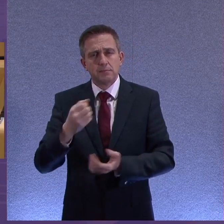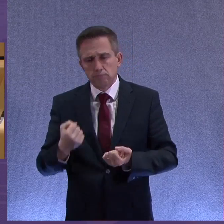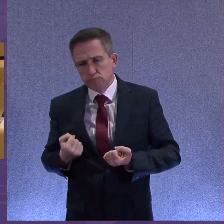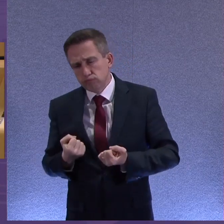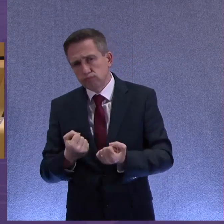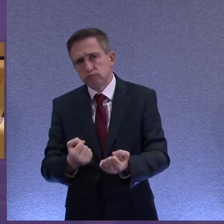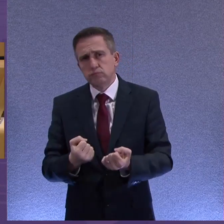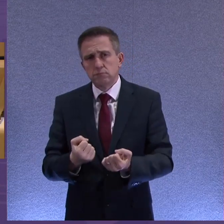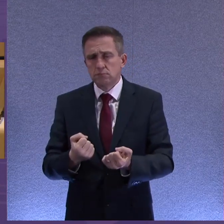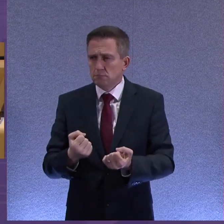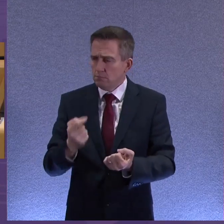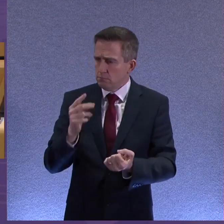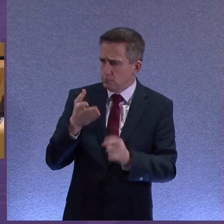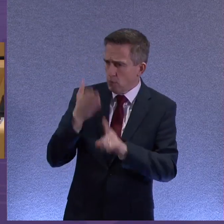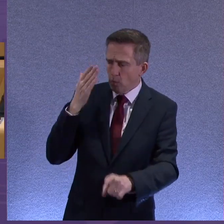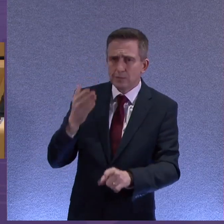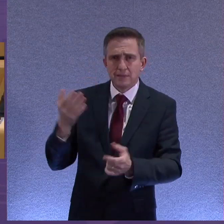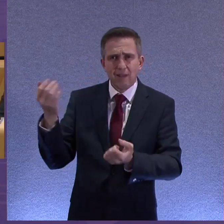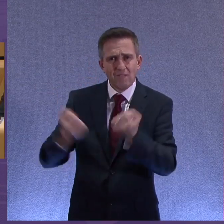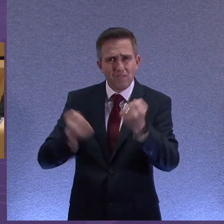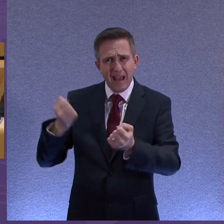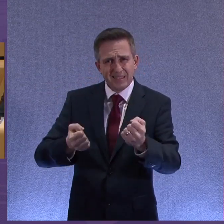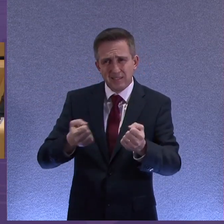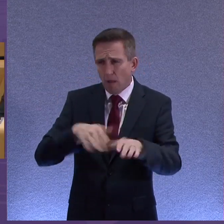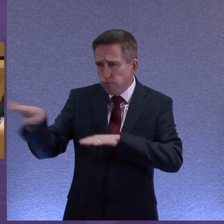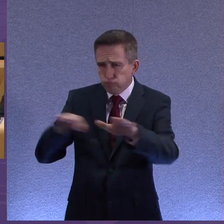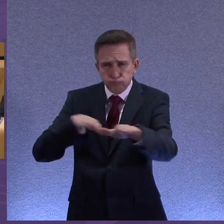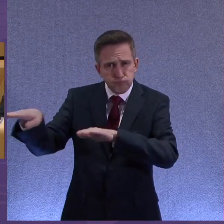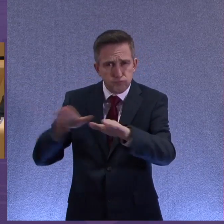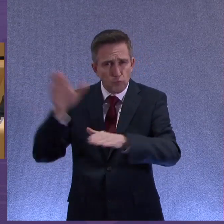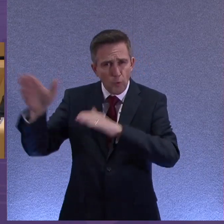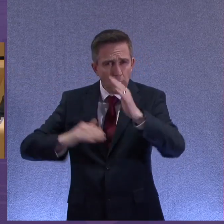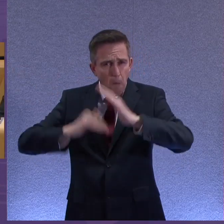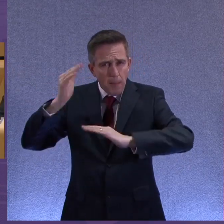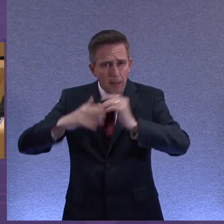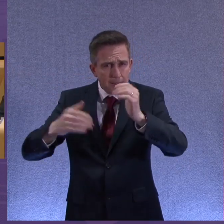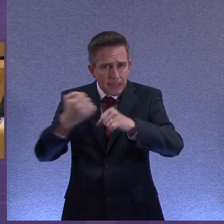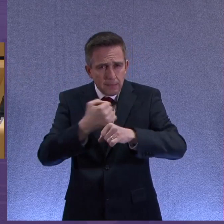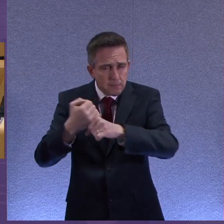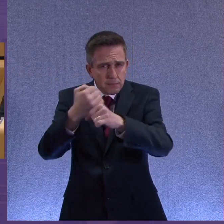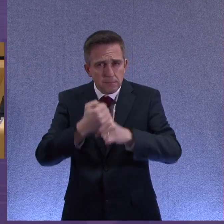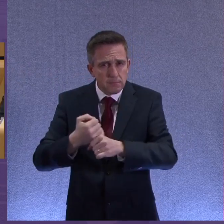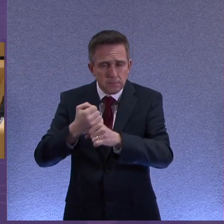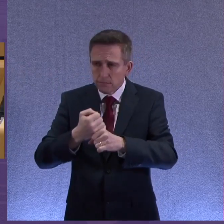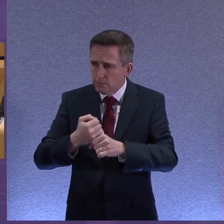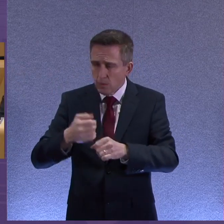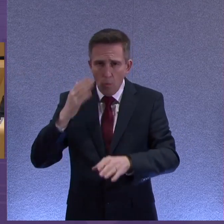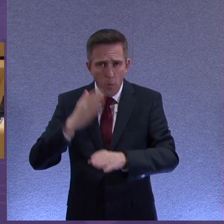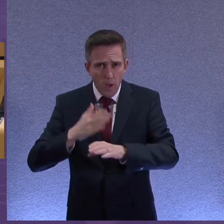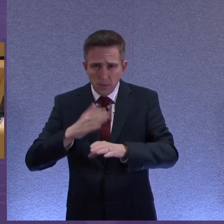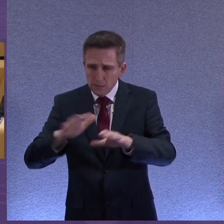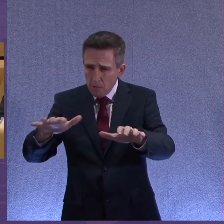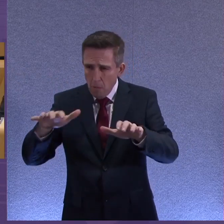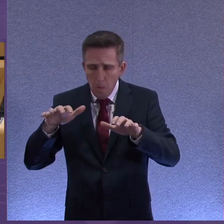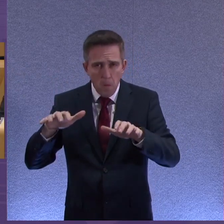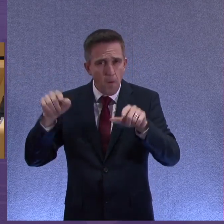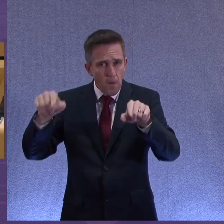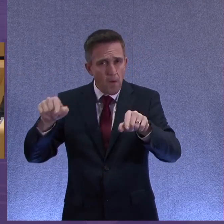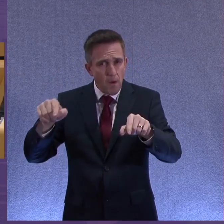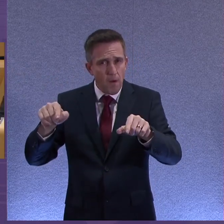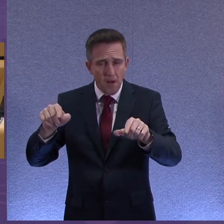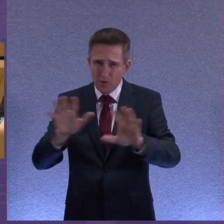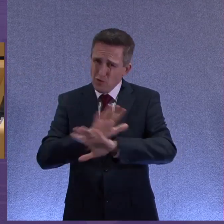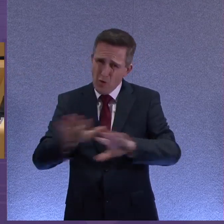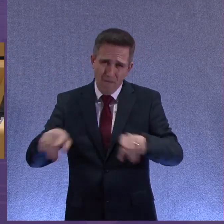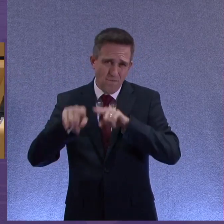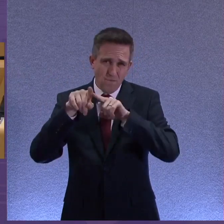sweep of vans going up the M90 to building sites, packed full sometimes with workers, obviously not complying with the social